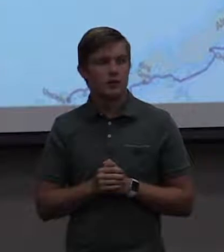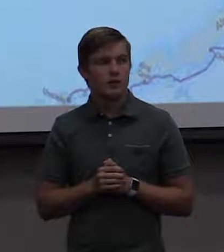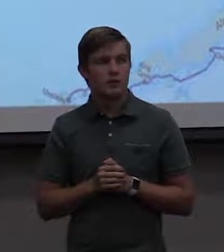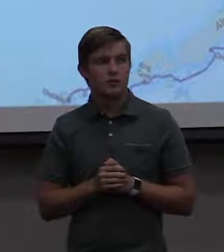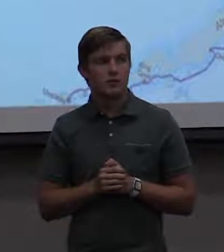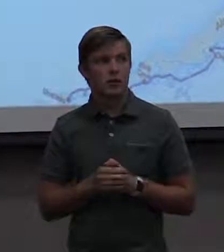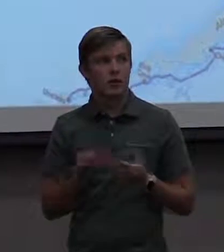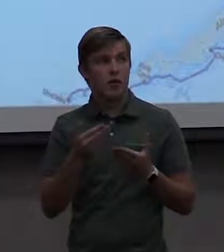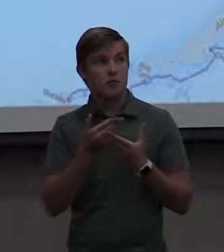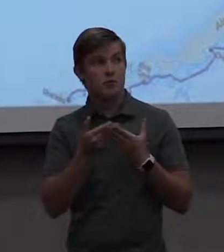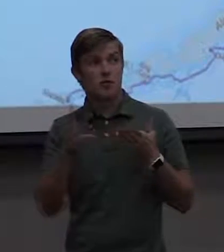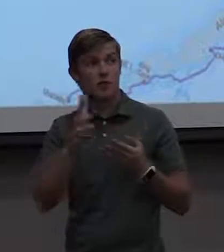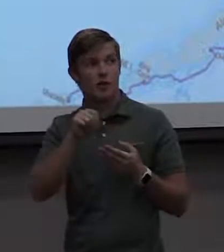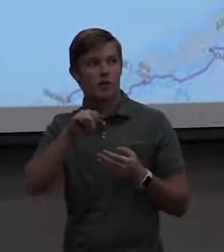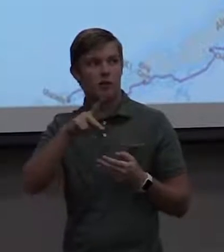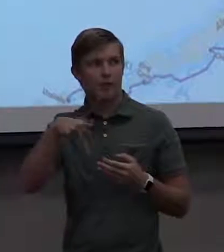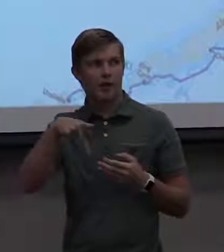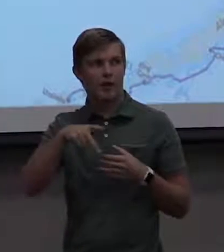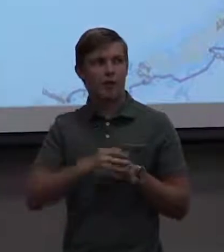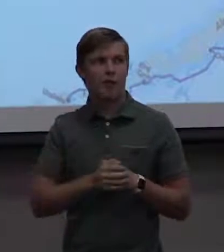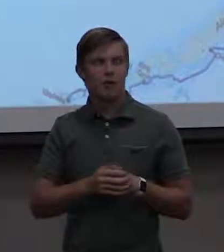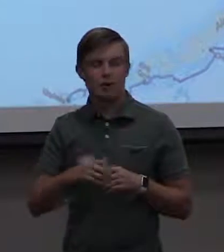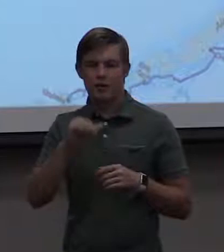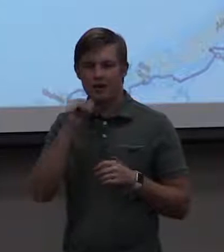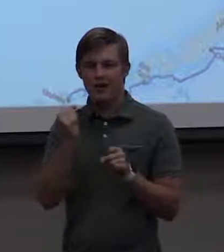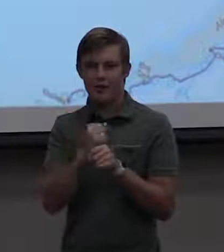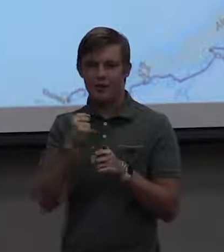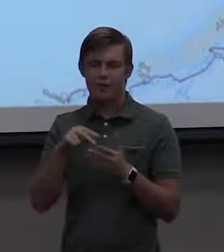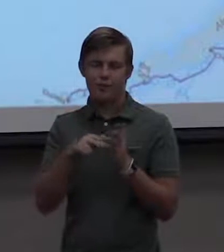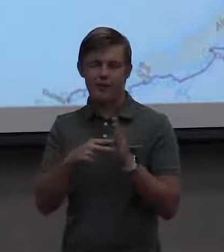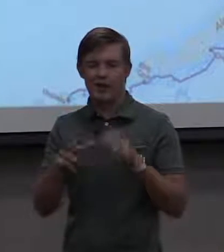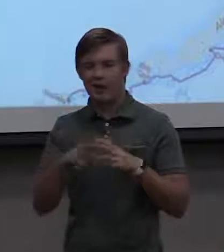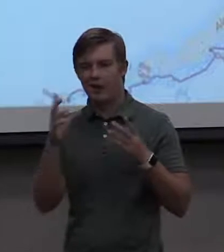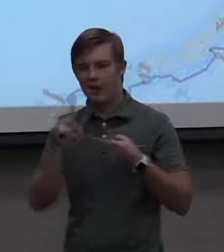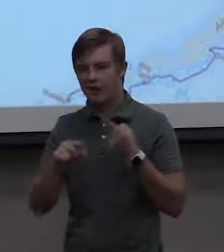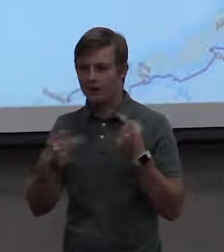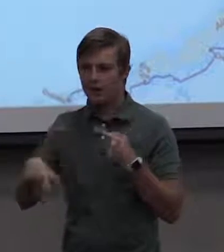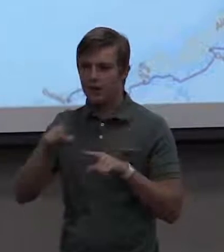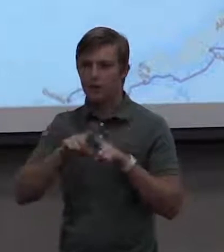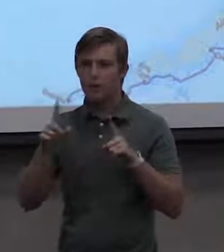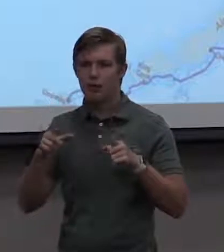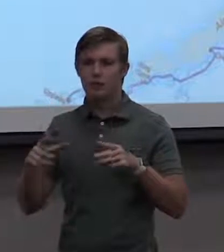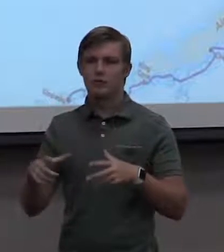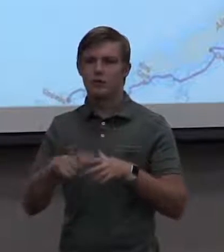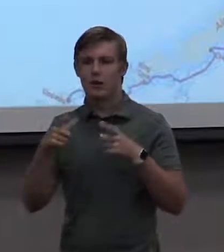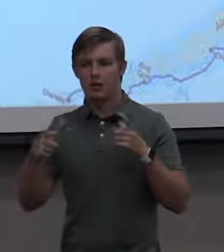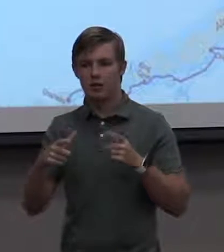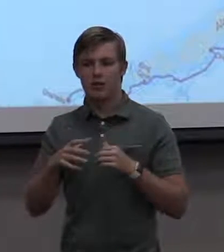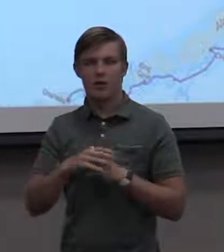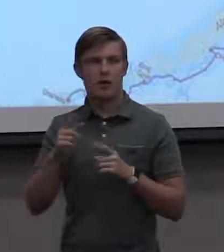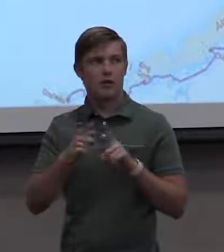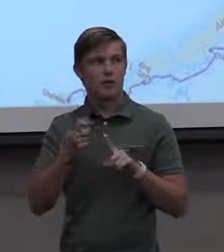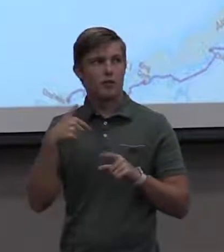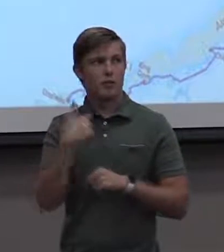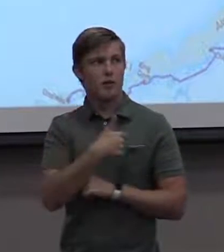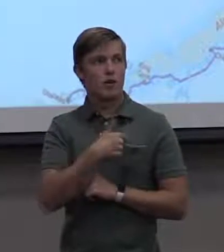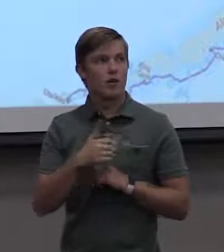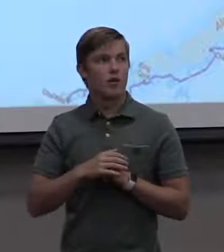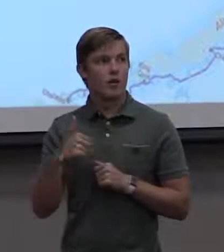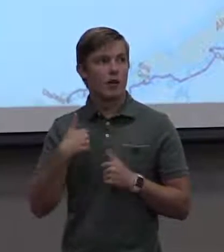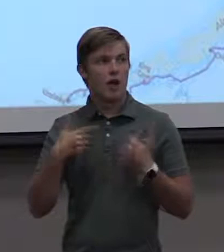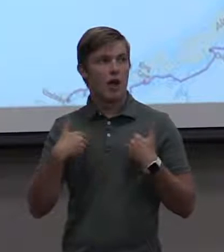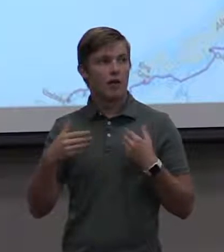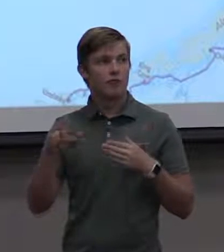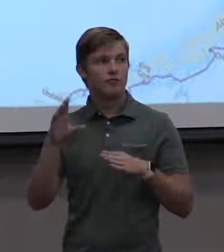So this map might not mean a whole lot to you, but it means a ton to me. This is different locations of where there's congregations